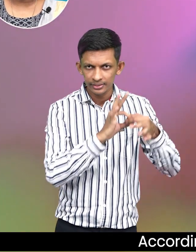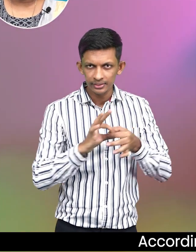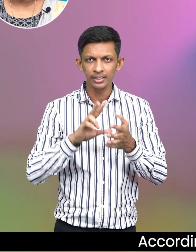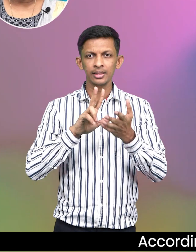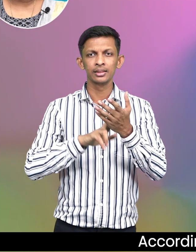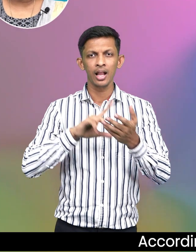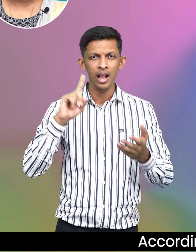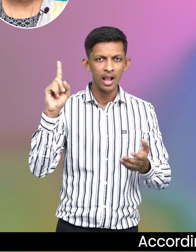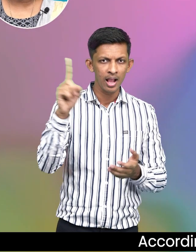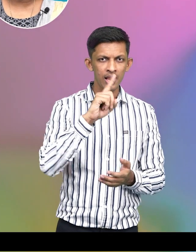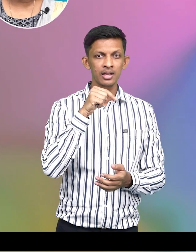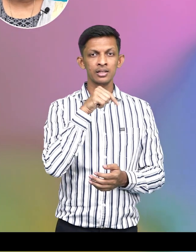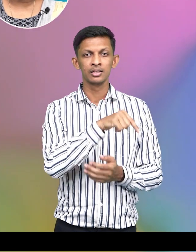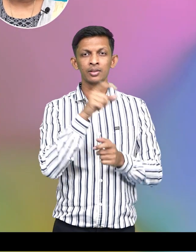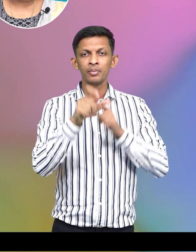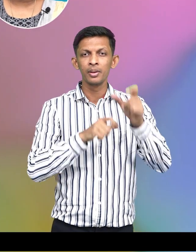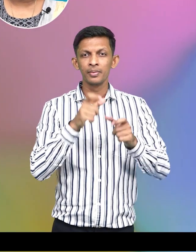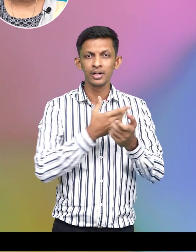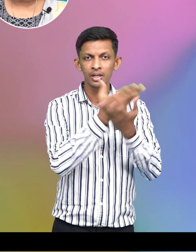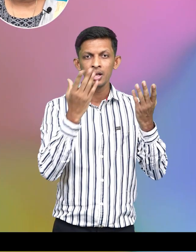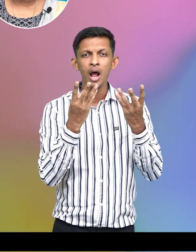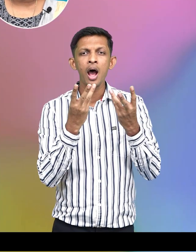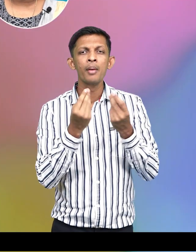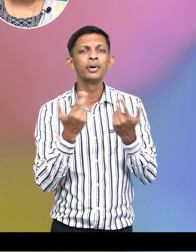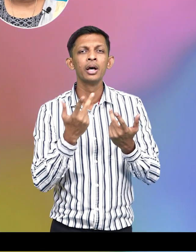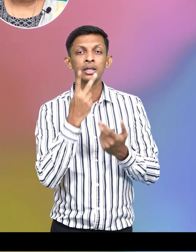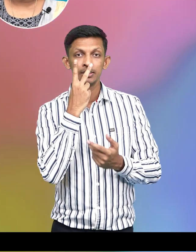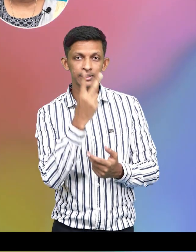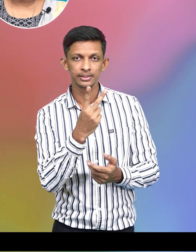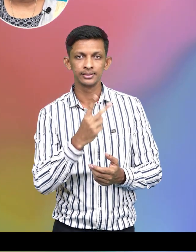According to the National Census surveys,